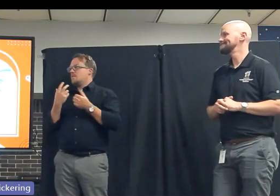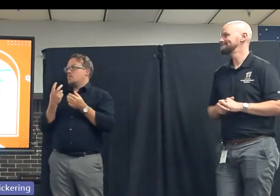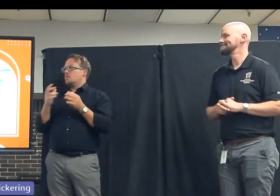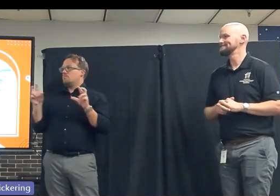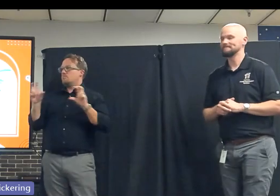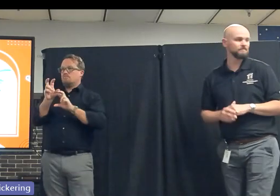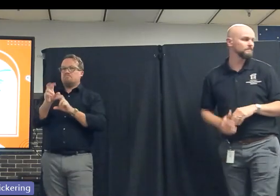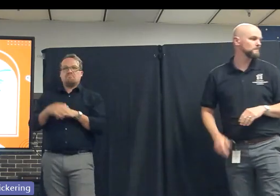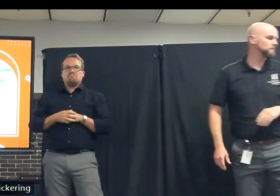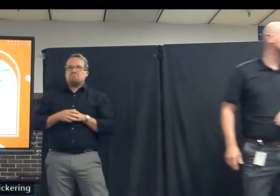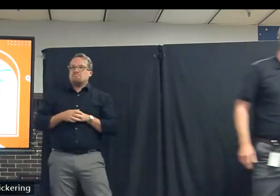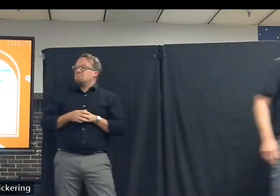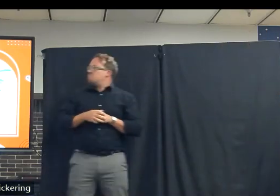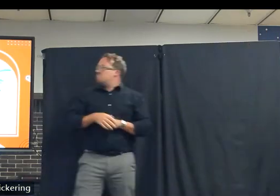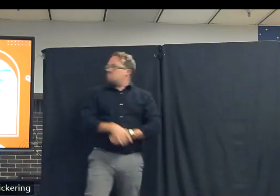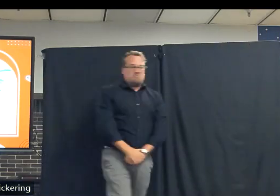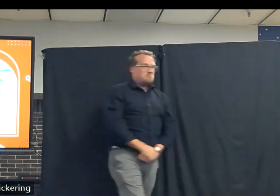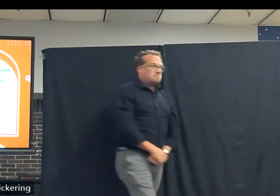Thank you.